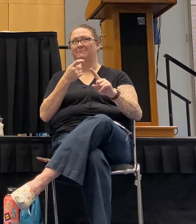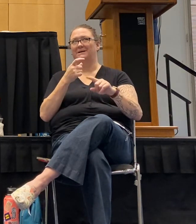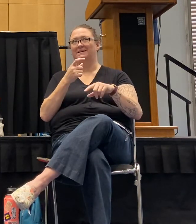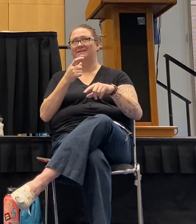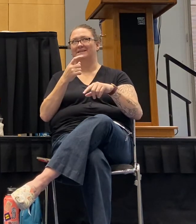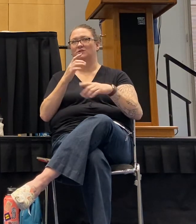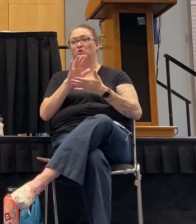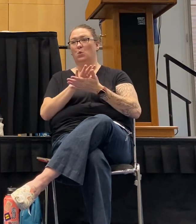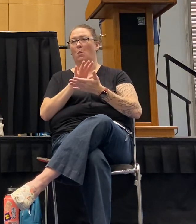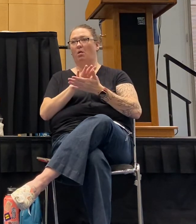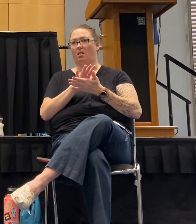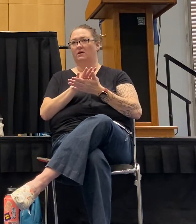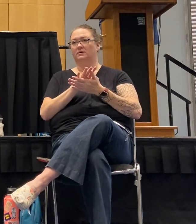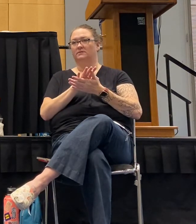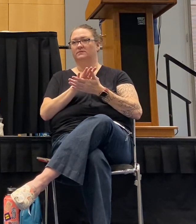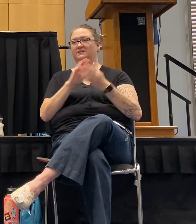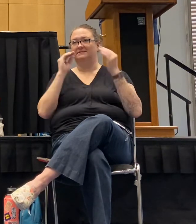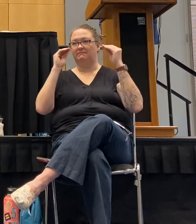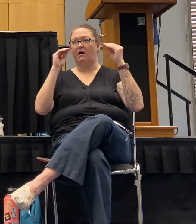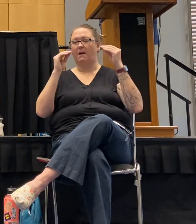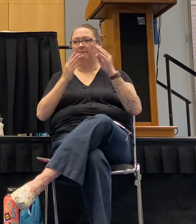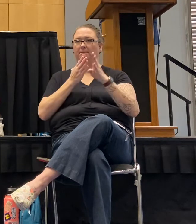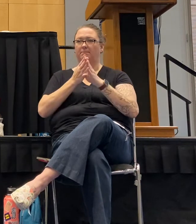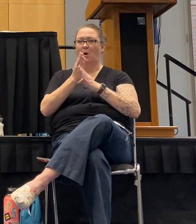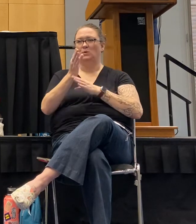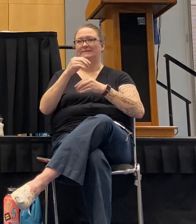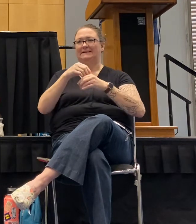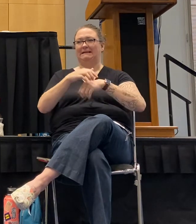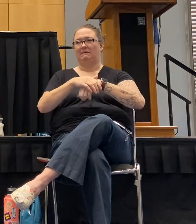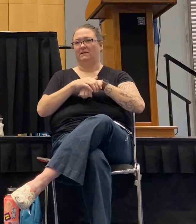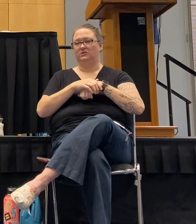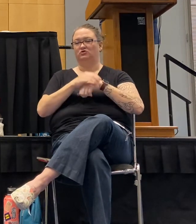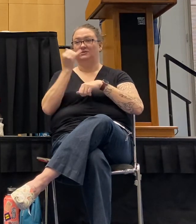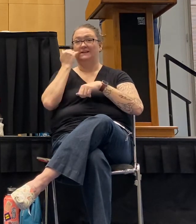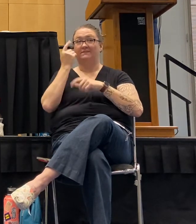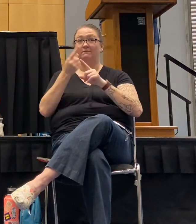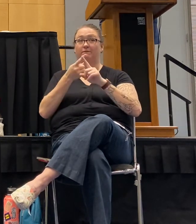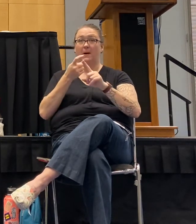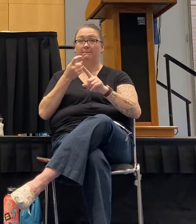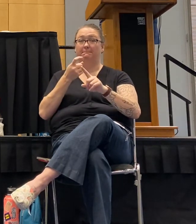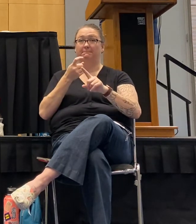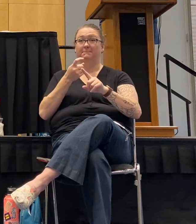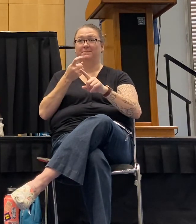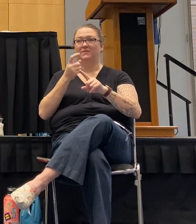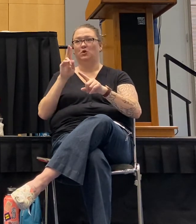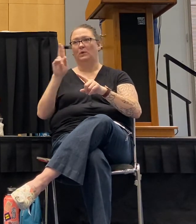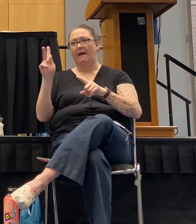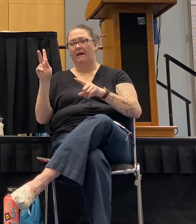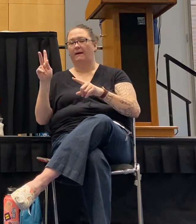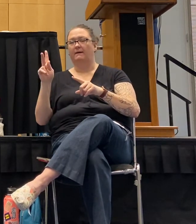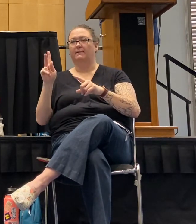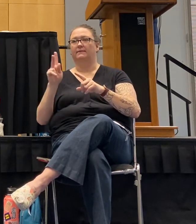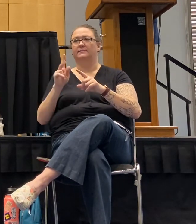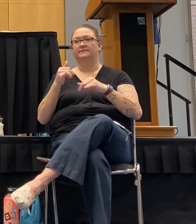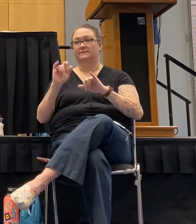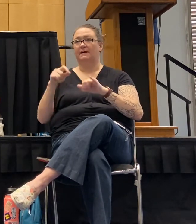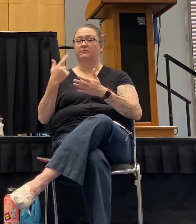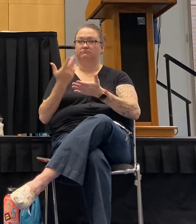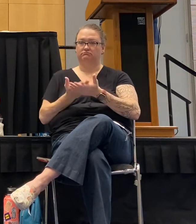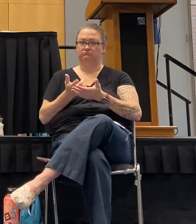an institution that was taught primarily in English. So if you came from, the UK, you still have to